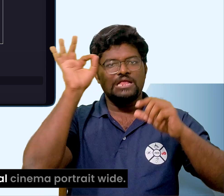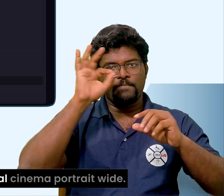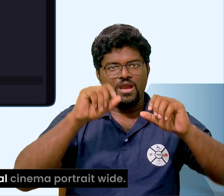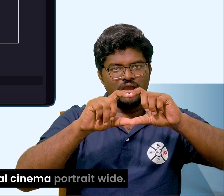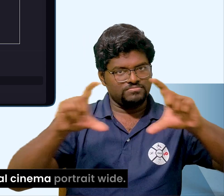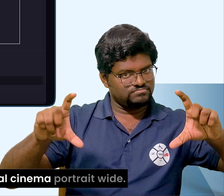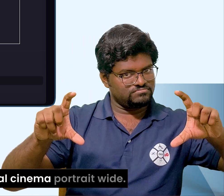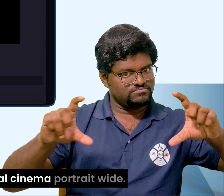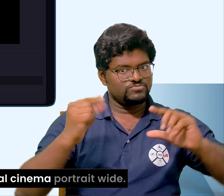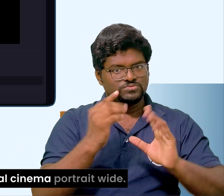cinema,